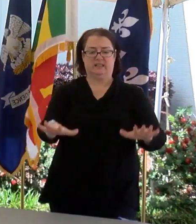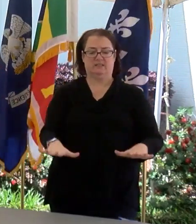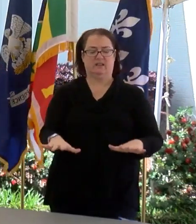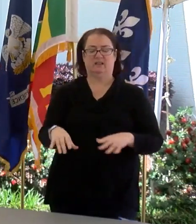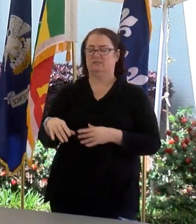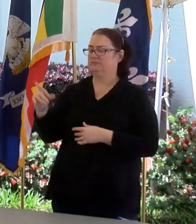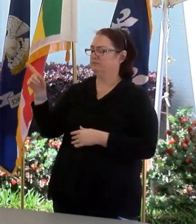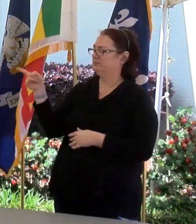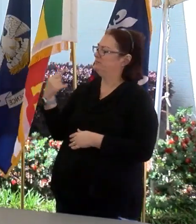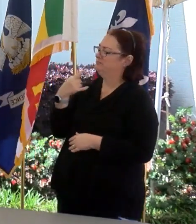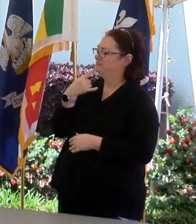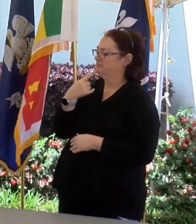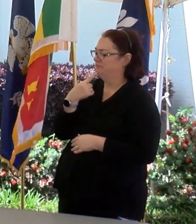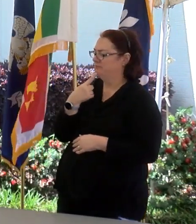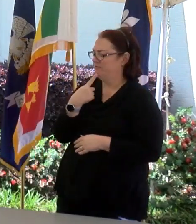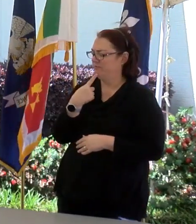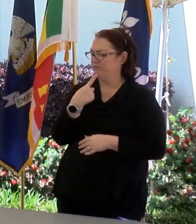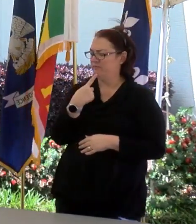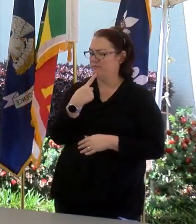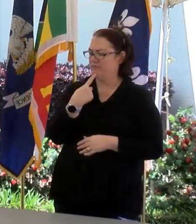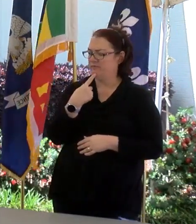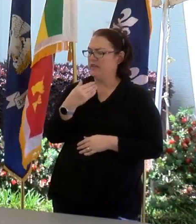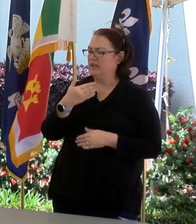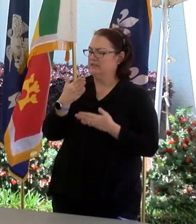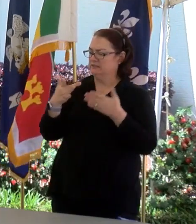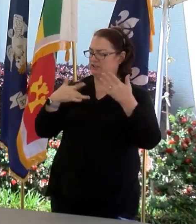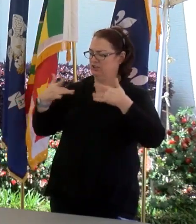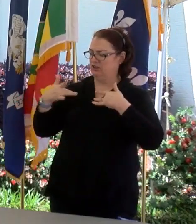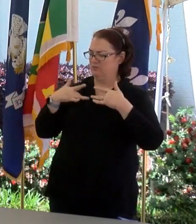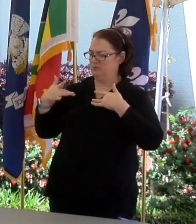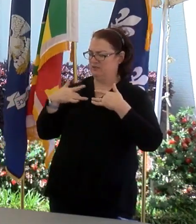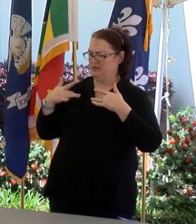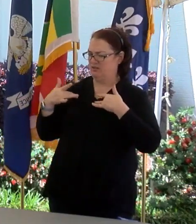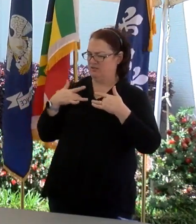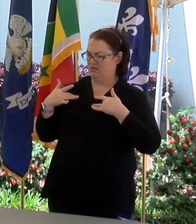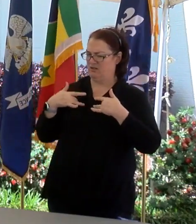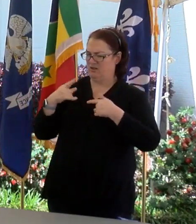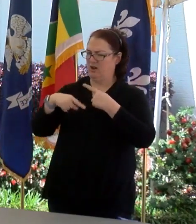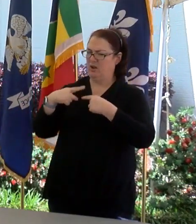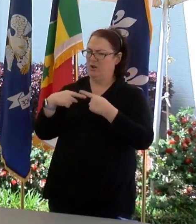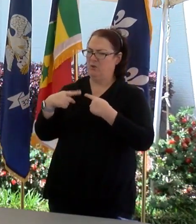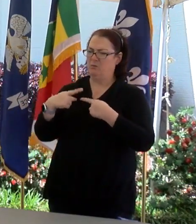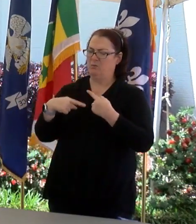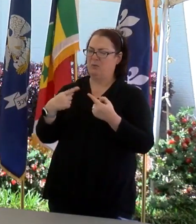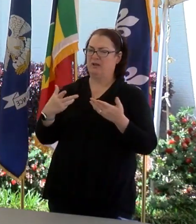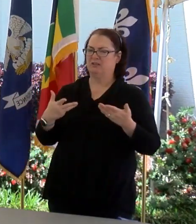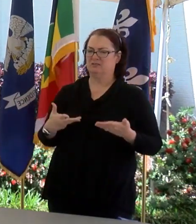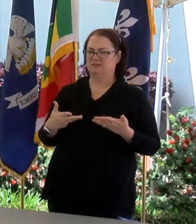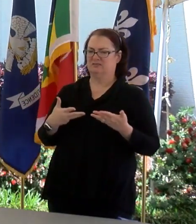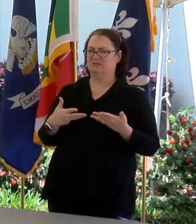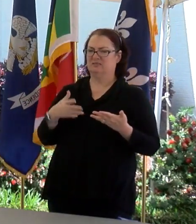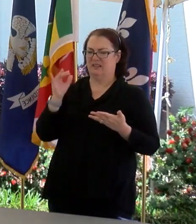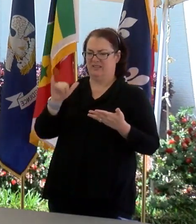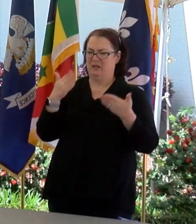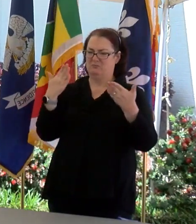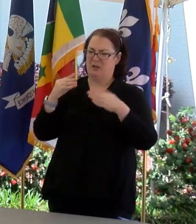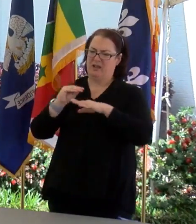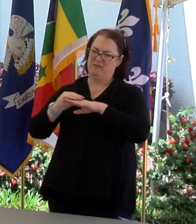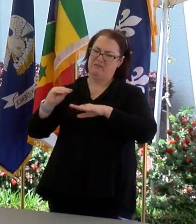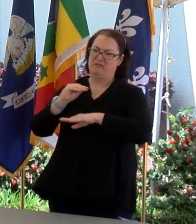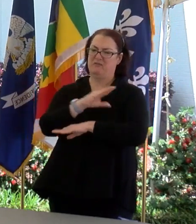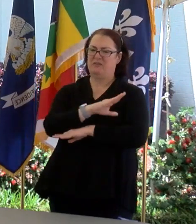you mentioned in talking about this, that there is some concerns about bond ratings, right? Nationally. I've read a little bit that there is concern that this might affect state